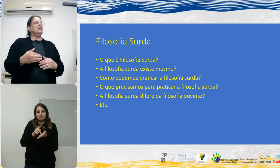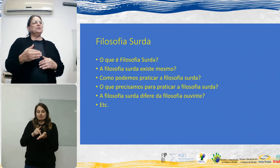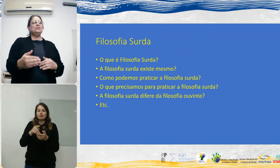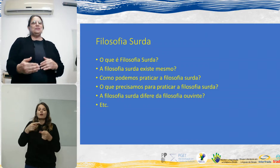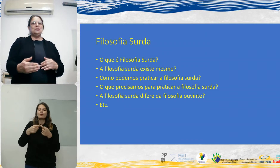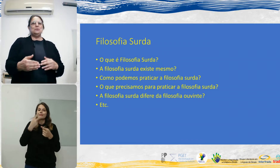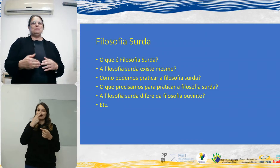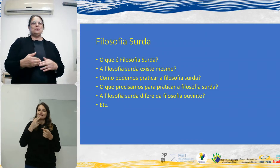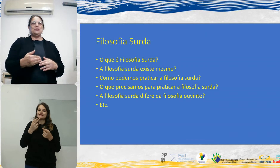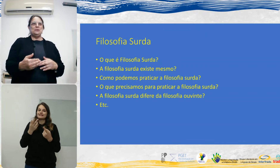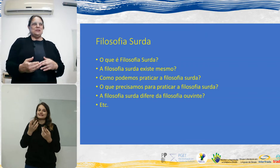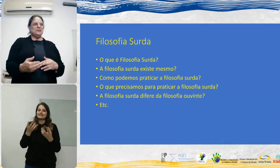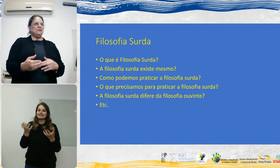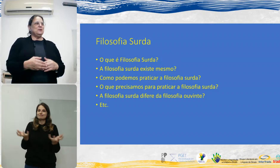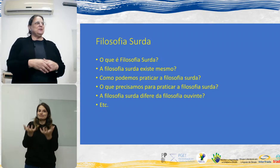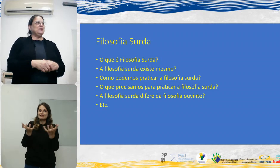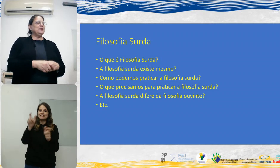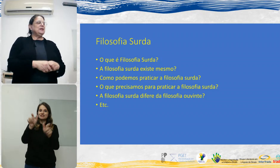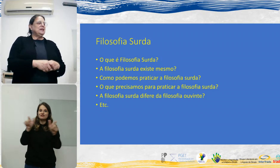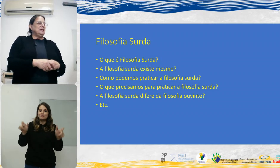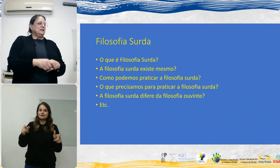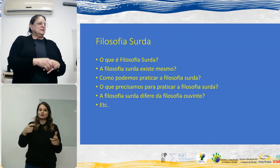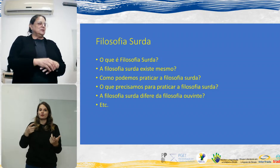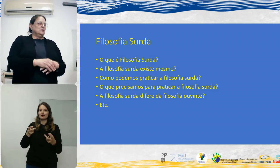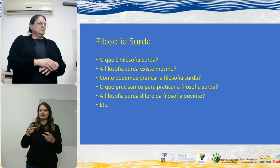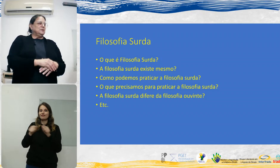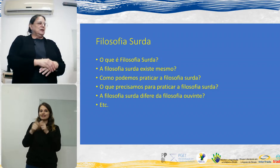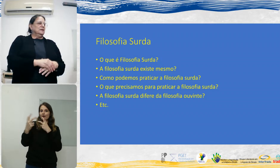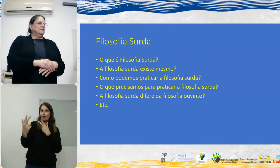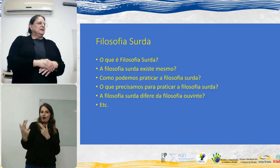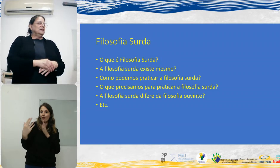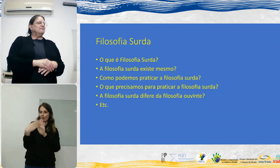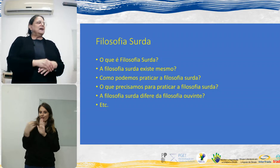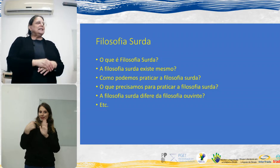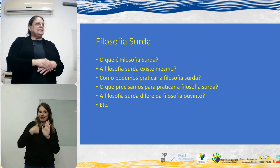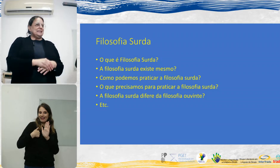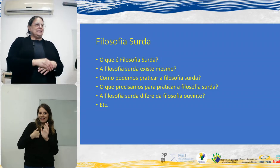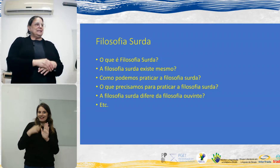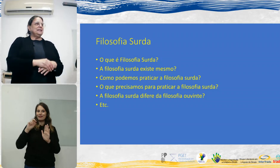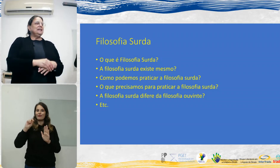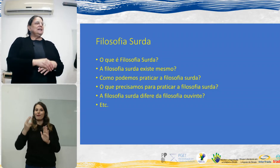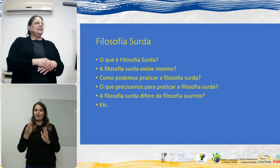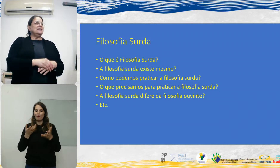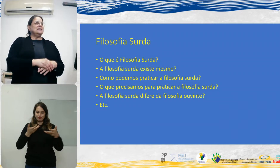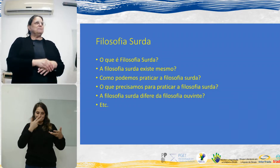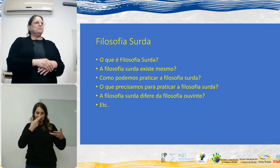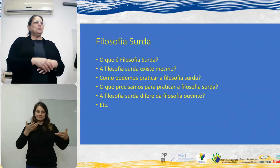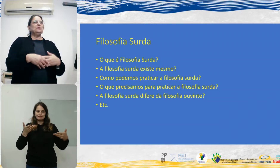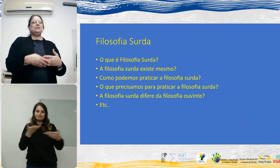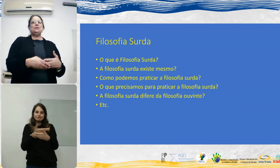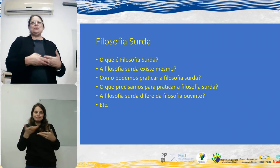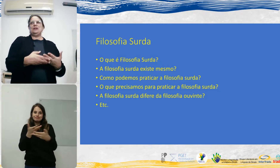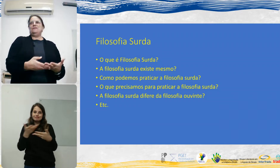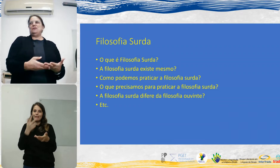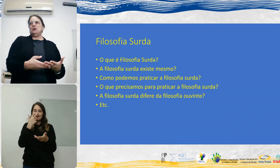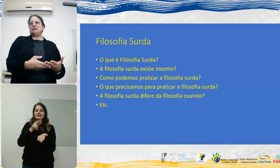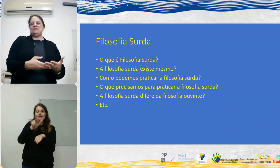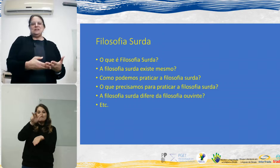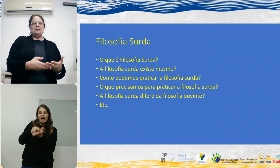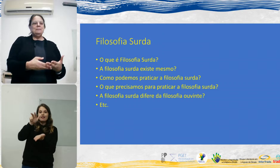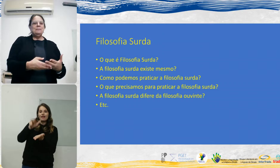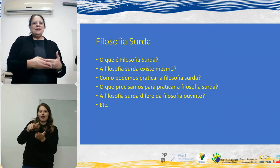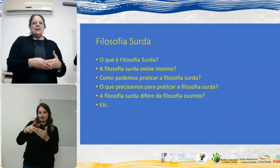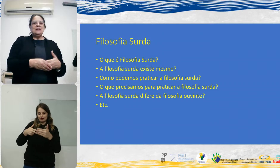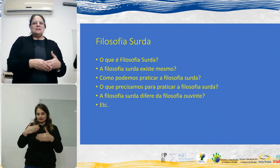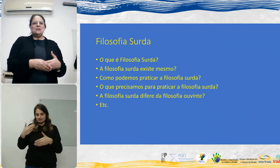inspiring others to pursue this further, in terms of validating the pursuit of